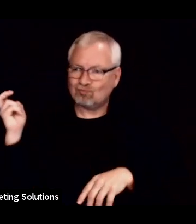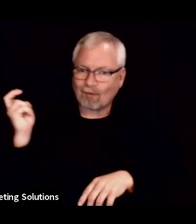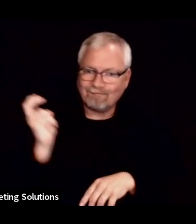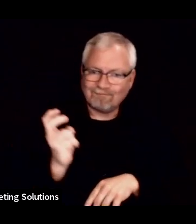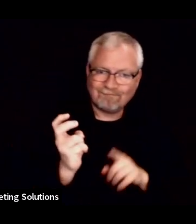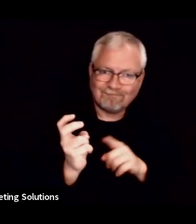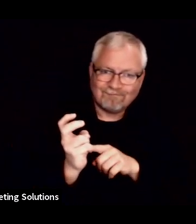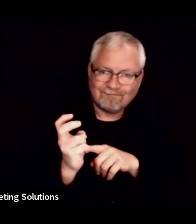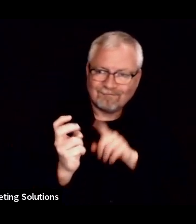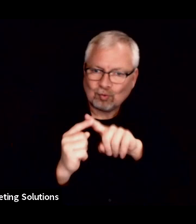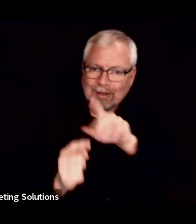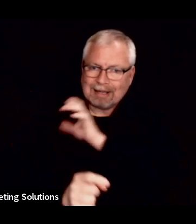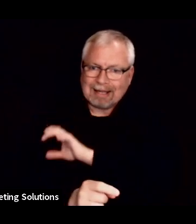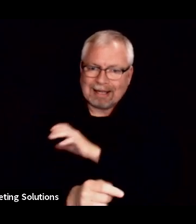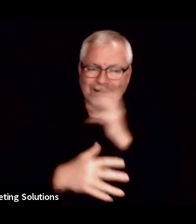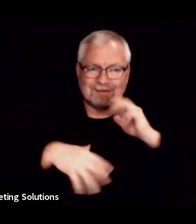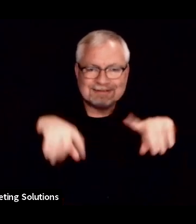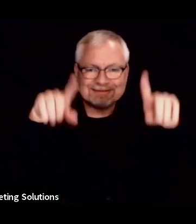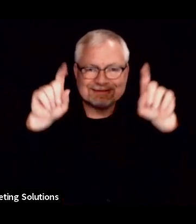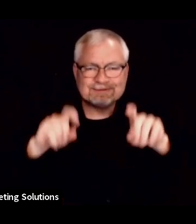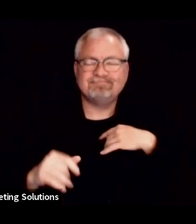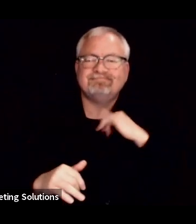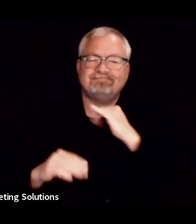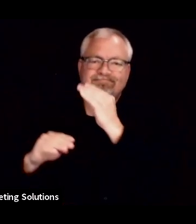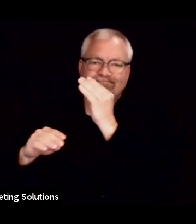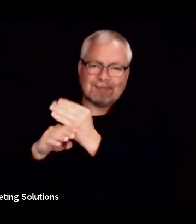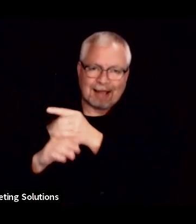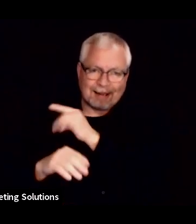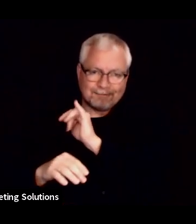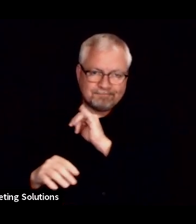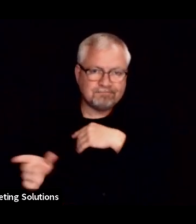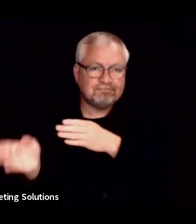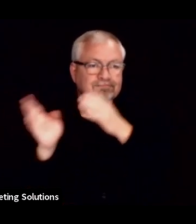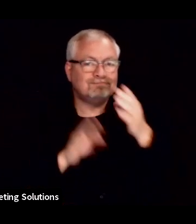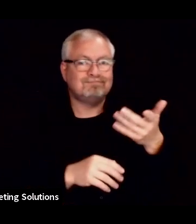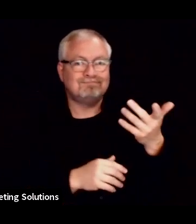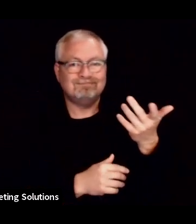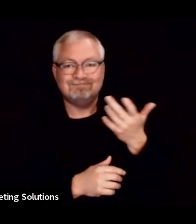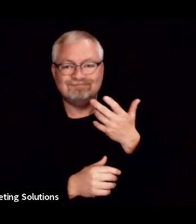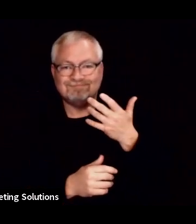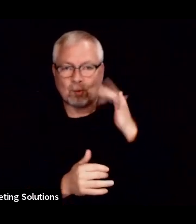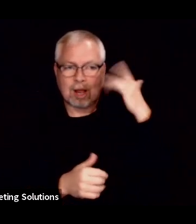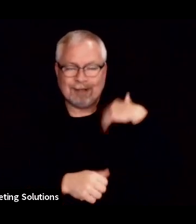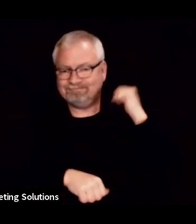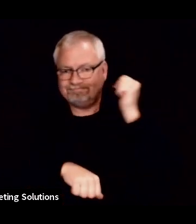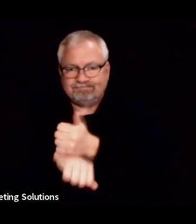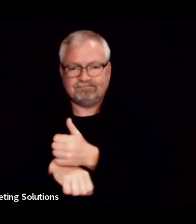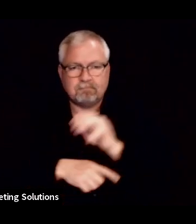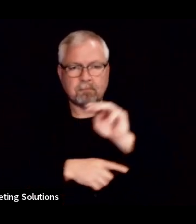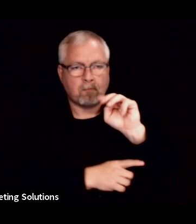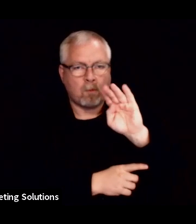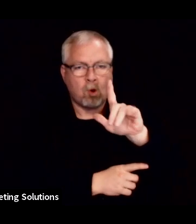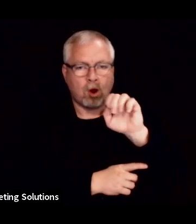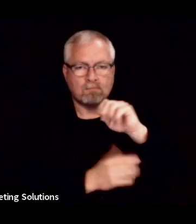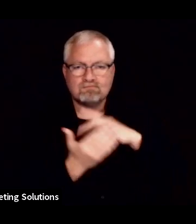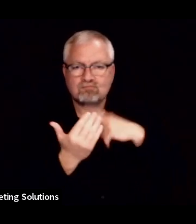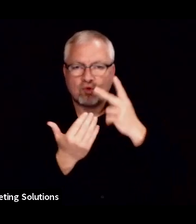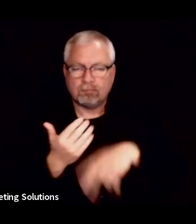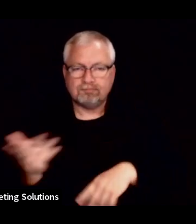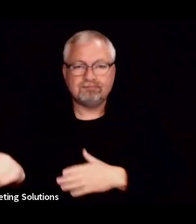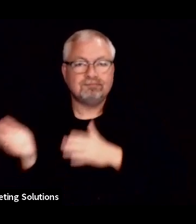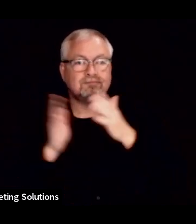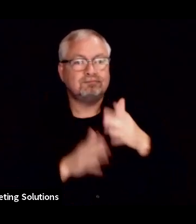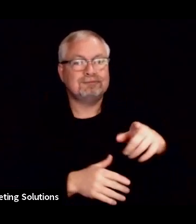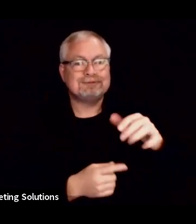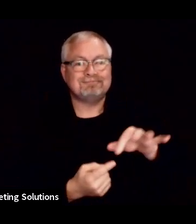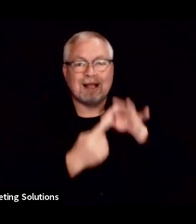mobile programs or sites like the armories. We do think we've learned